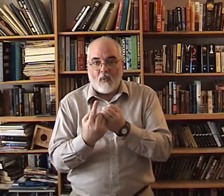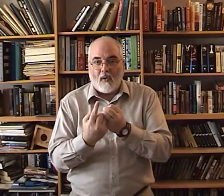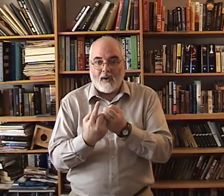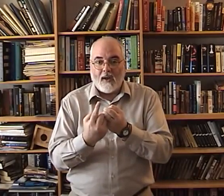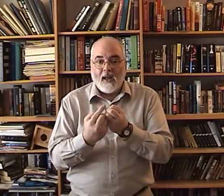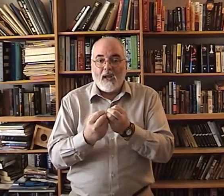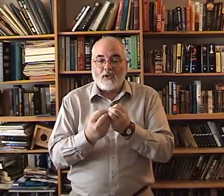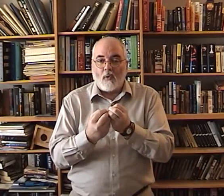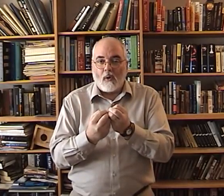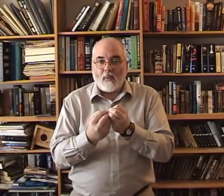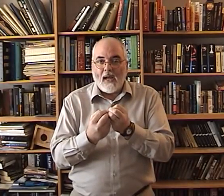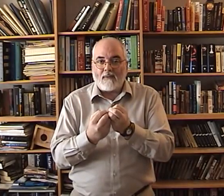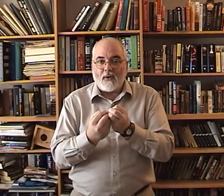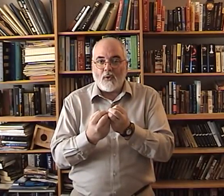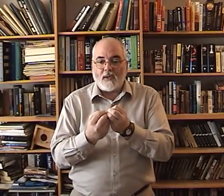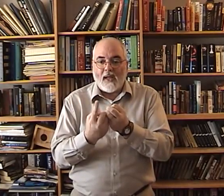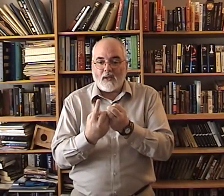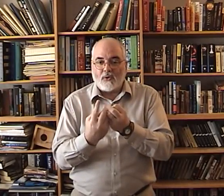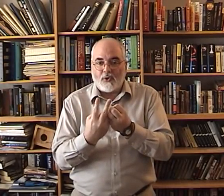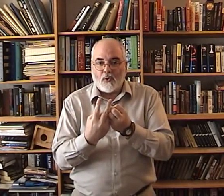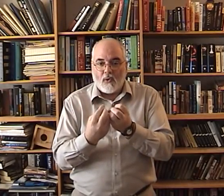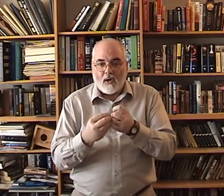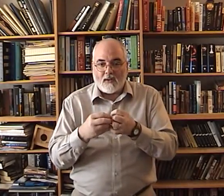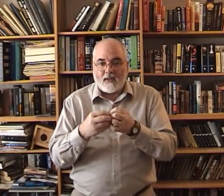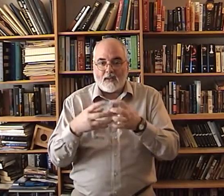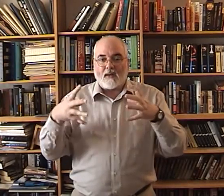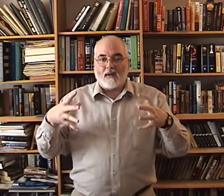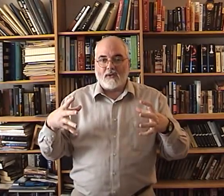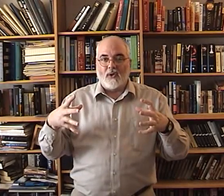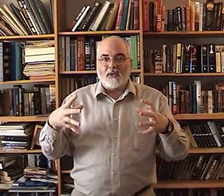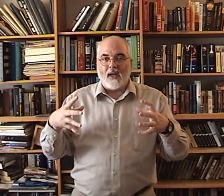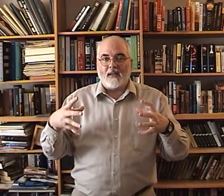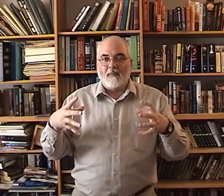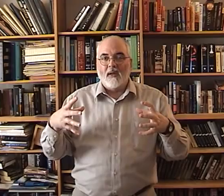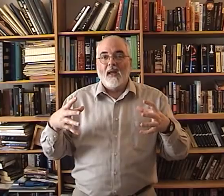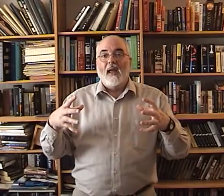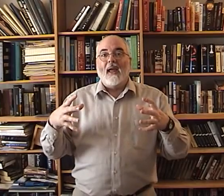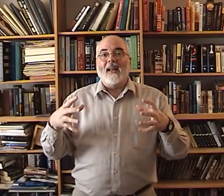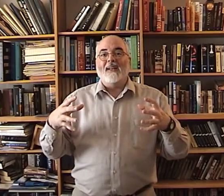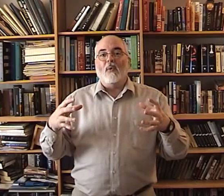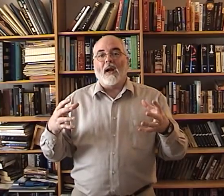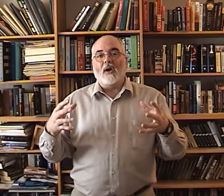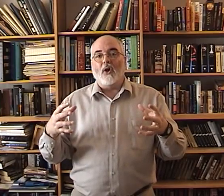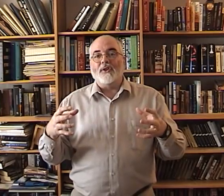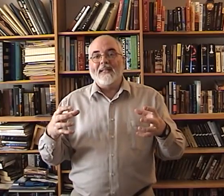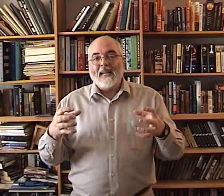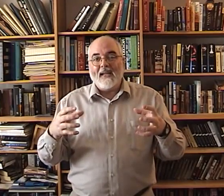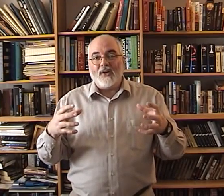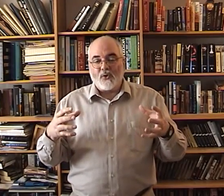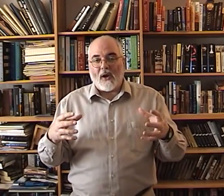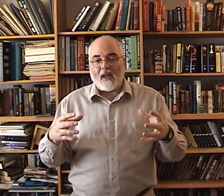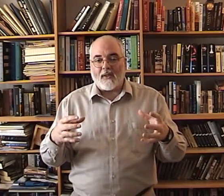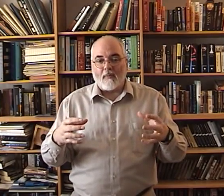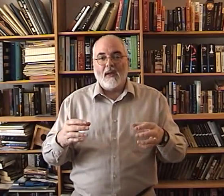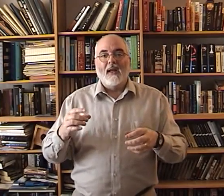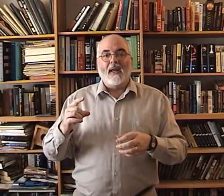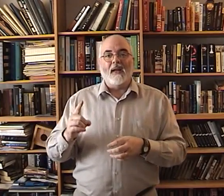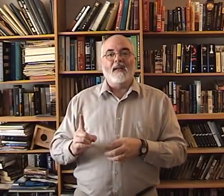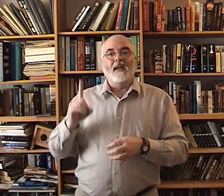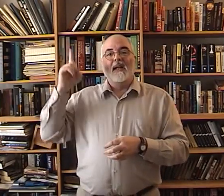one. So what we have to do is take those two words and disassociate them and what I call decontract them into